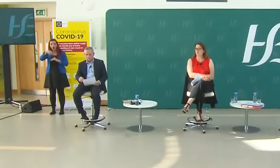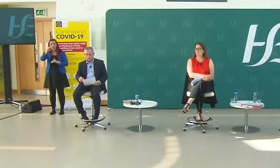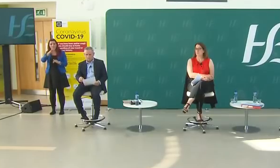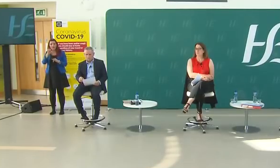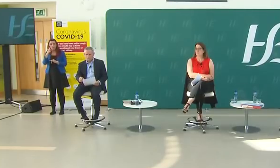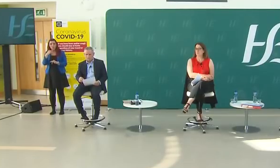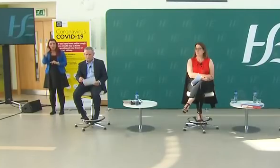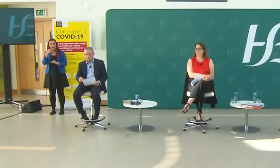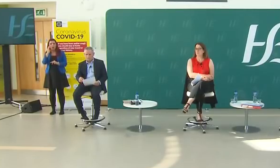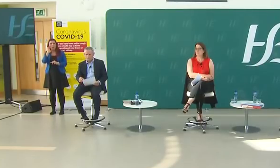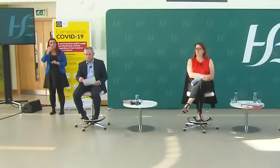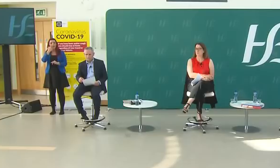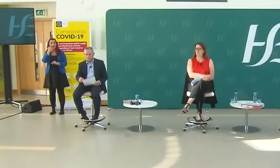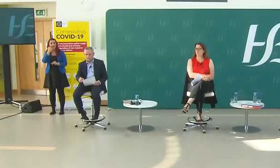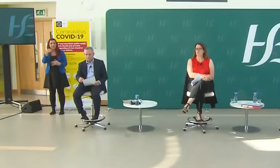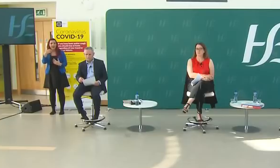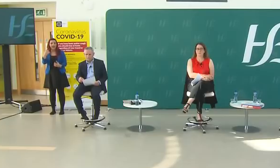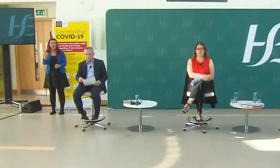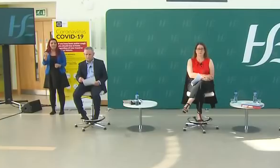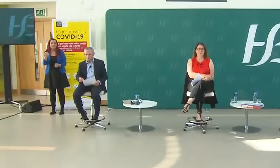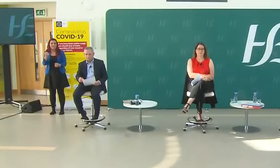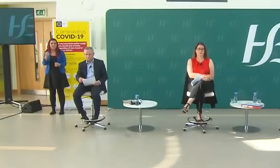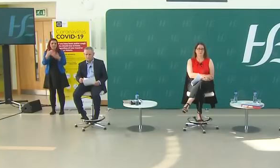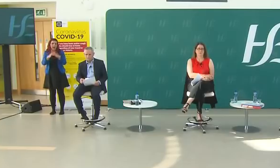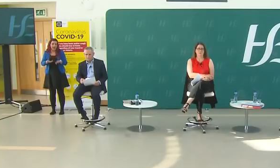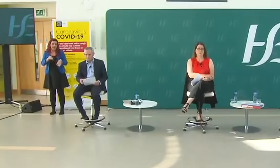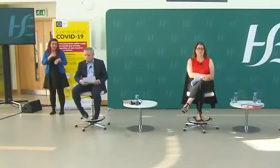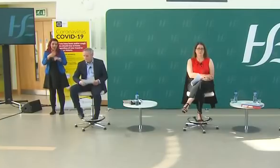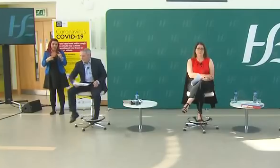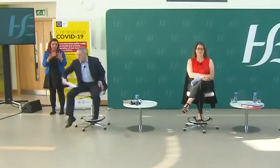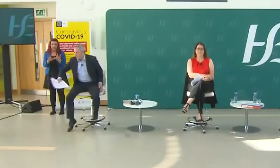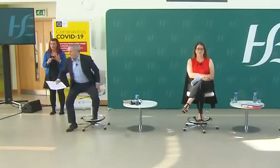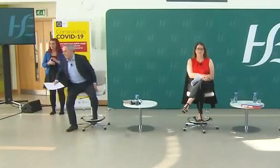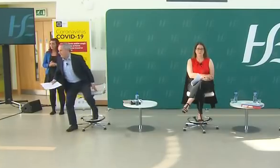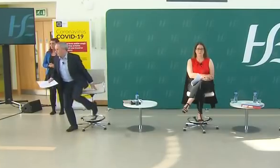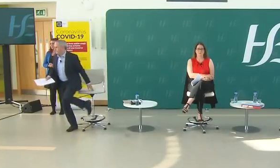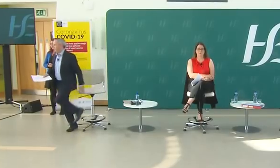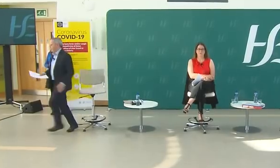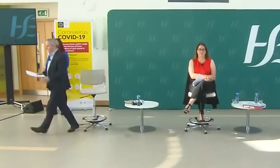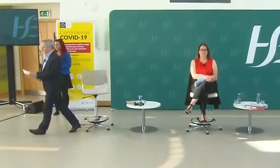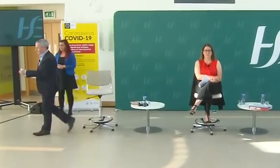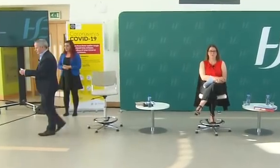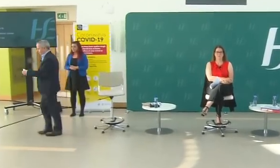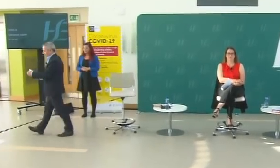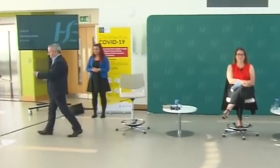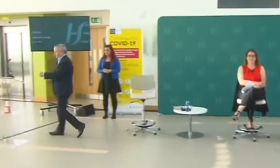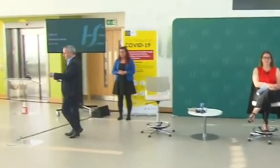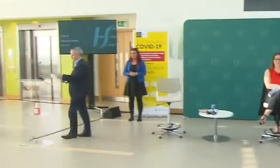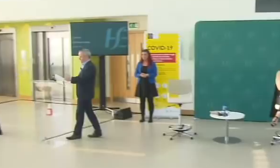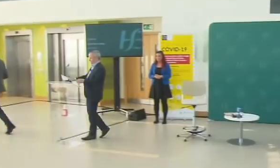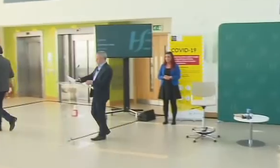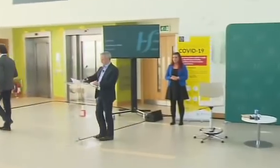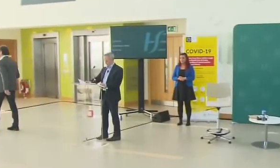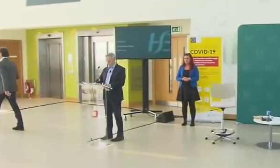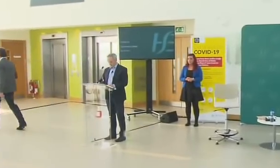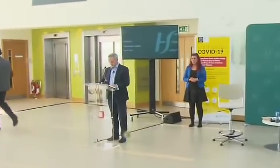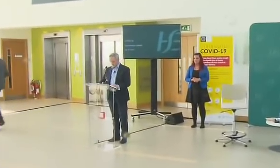live transmission at 10:30 for Mass. Okay, so Paul, can I ask you to come up? Thank you.